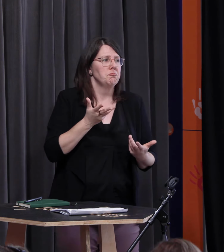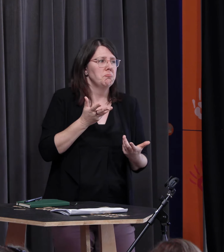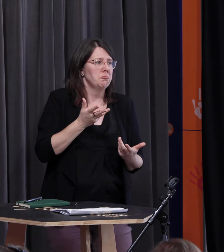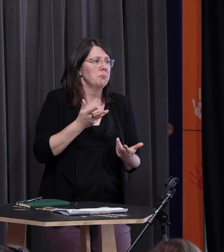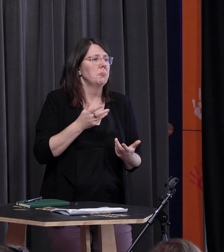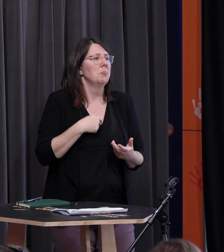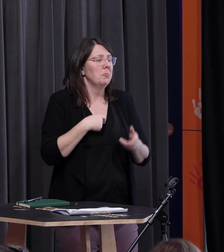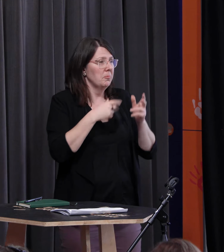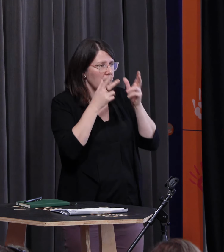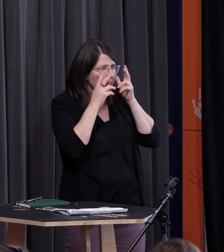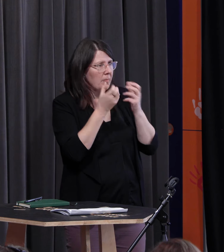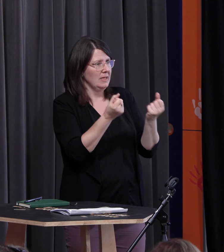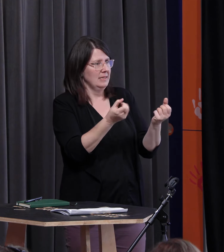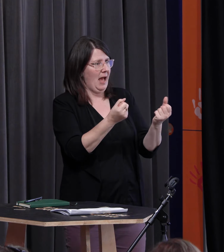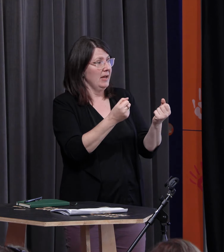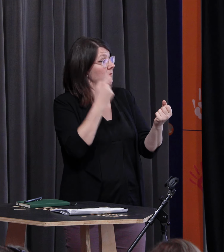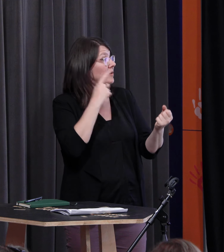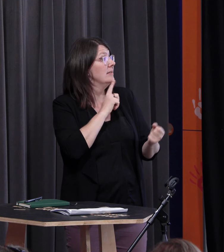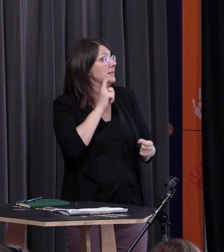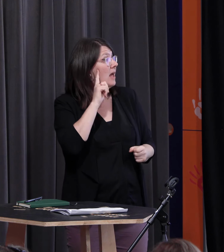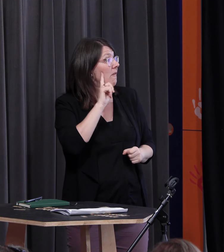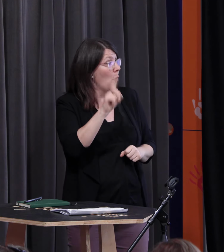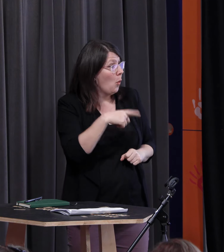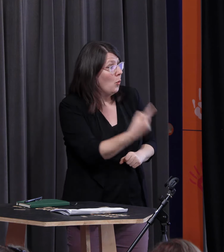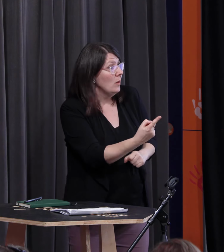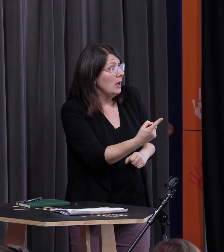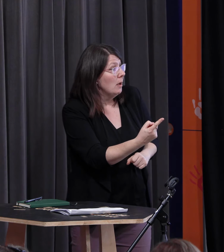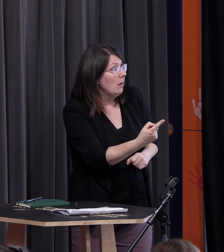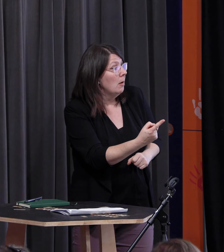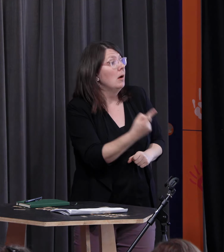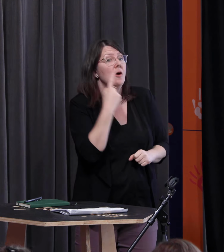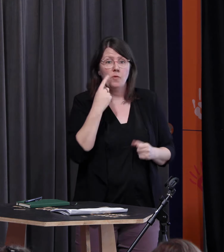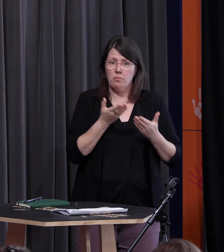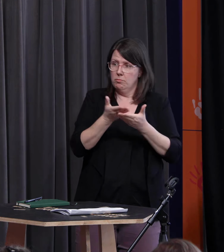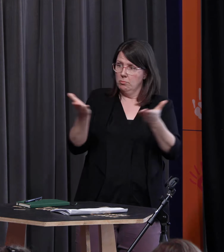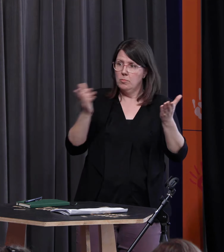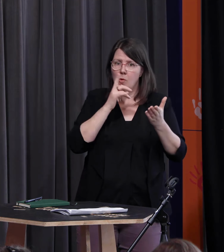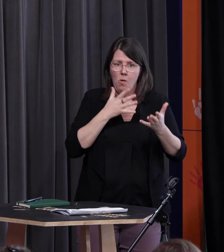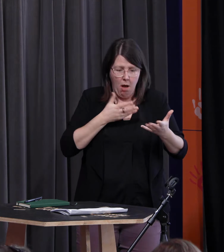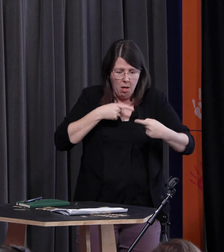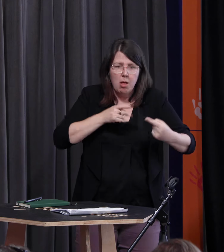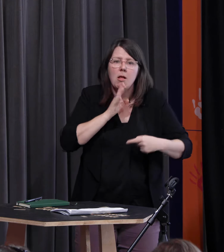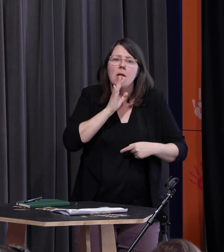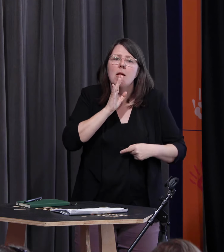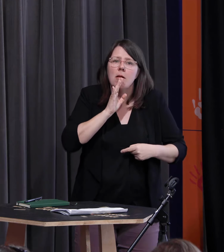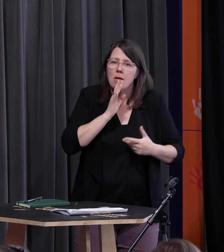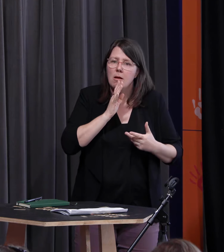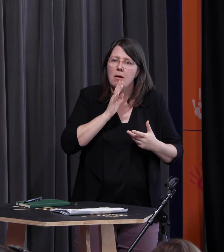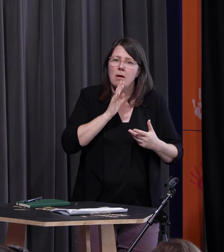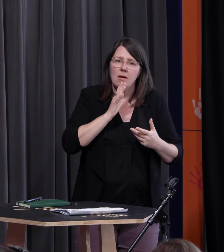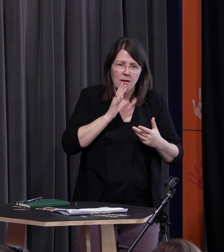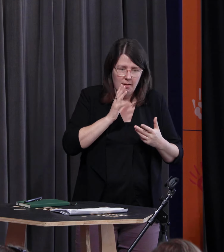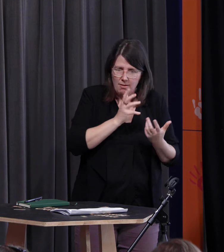not just for those who are deaf. It's for those little ones who need to be communicated with. We are